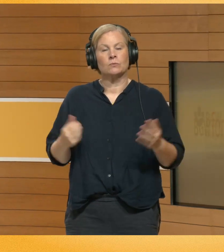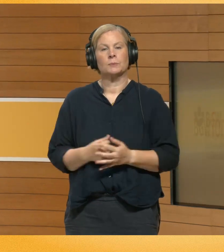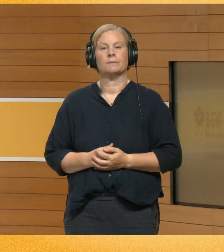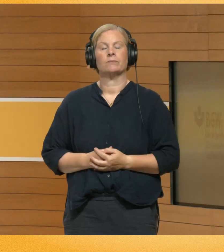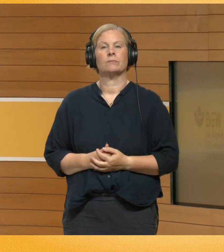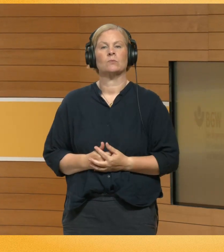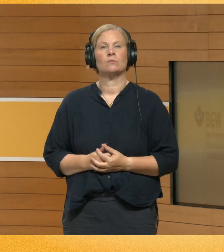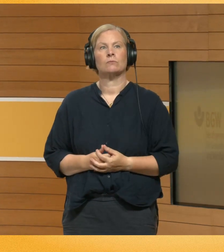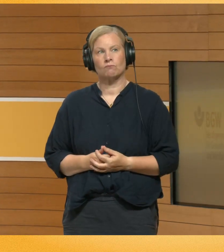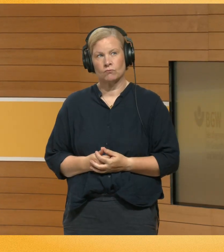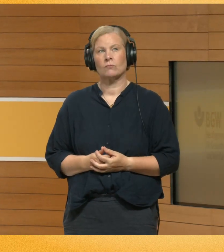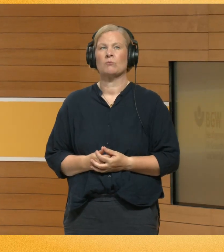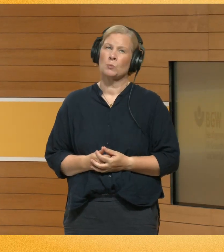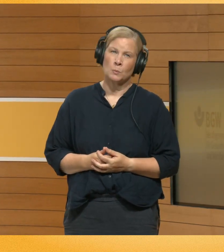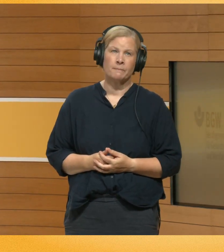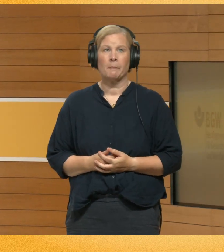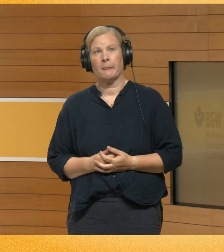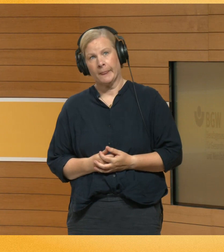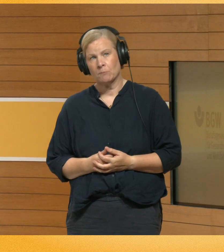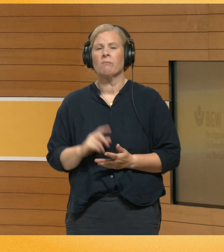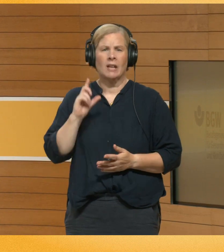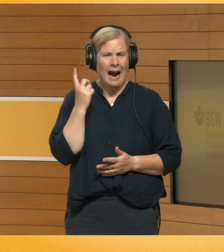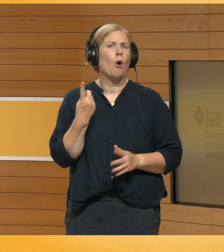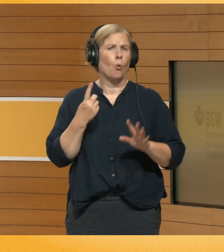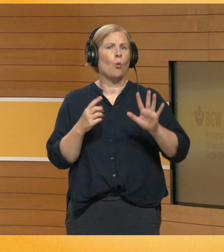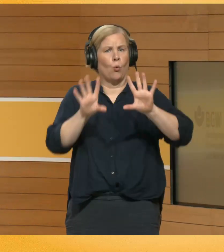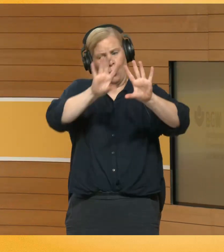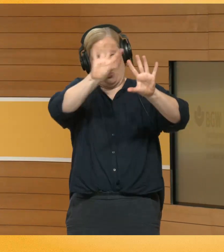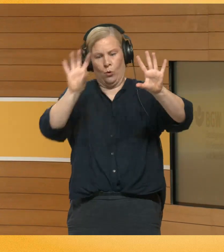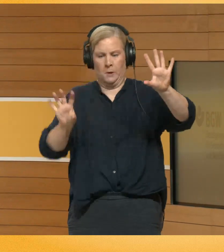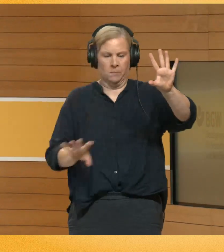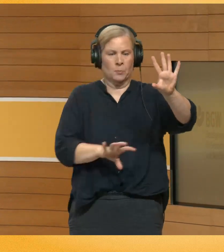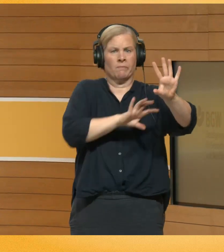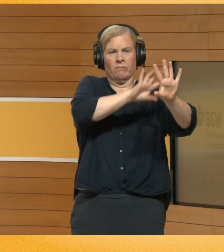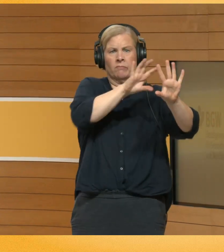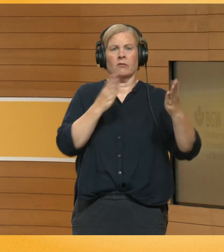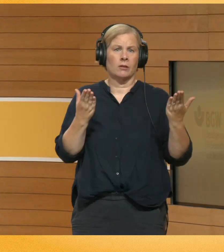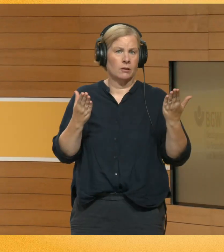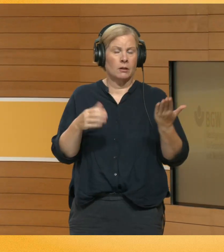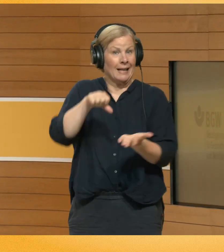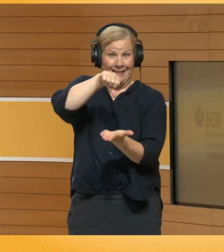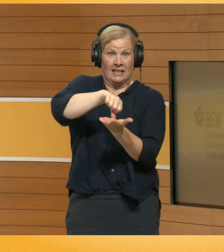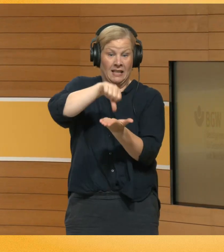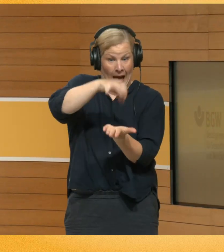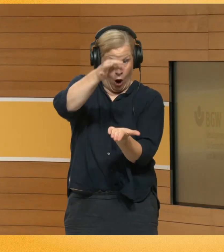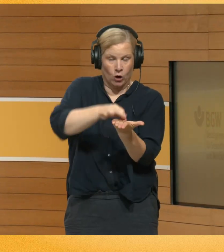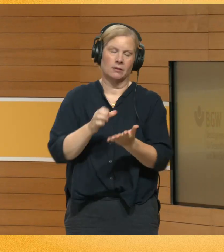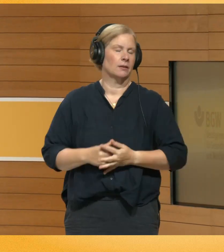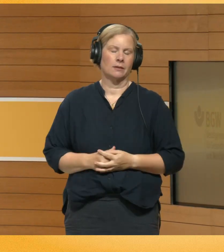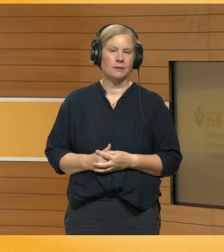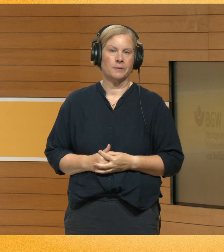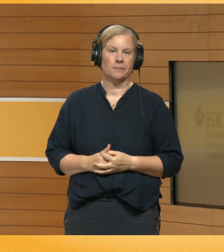i.e. you have the Ghana Health Service as an establishment by an act of